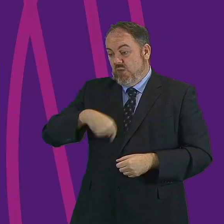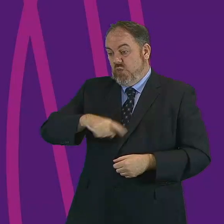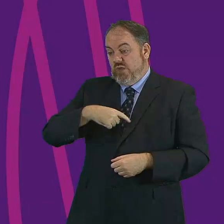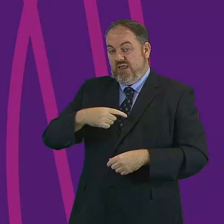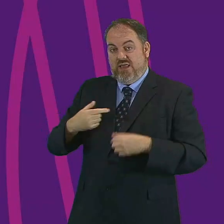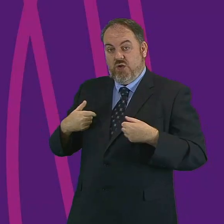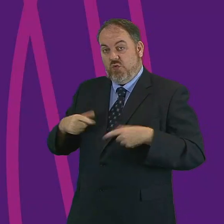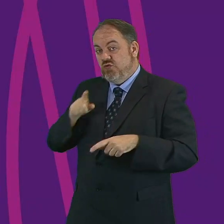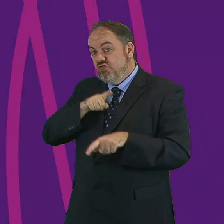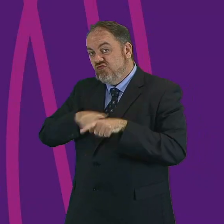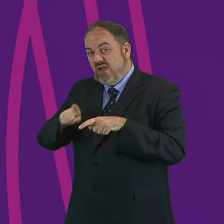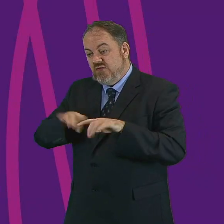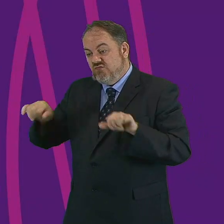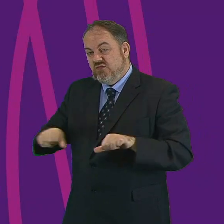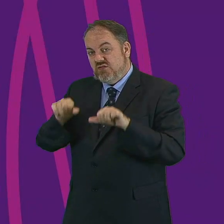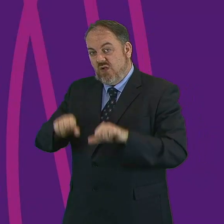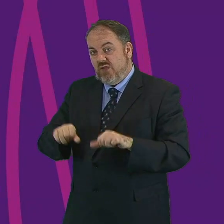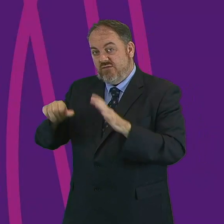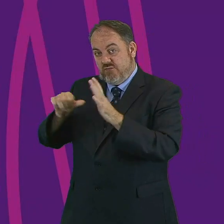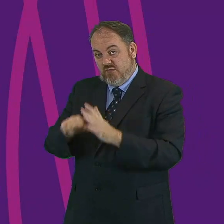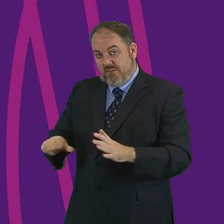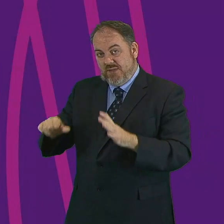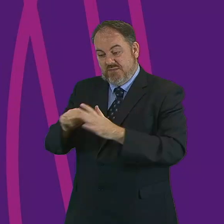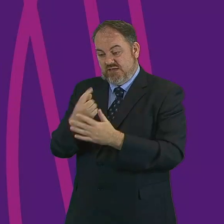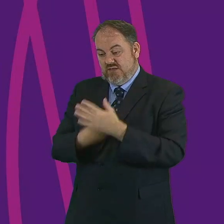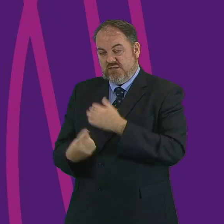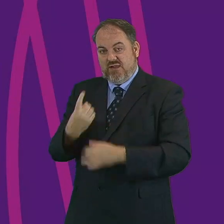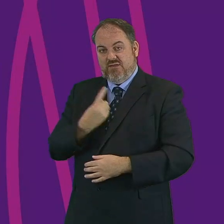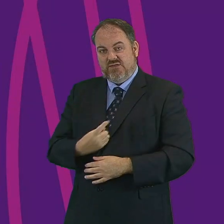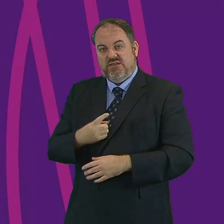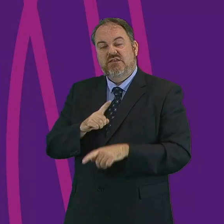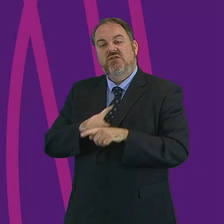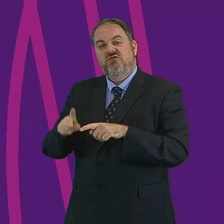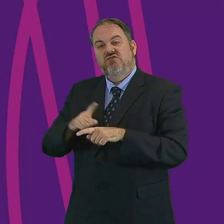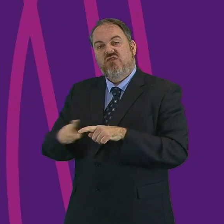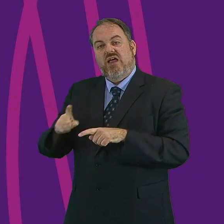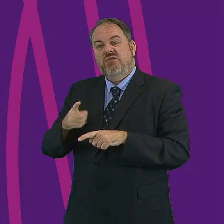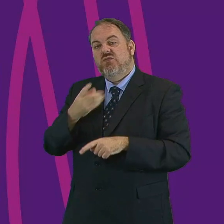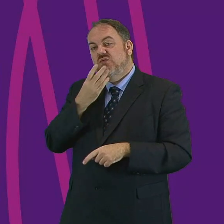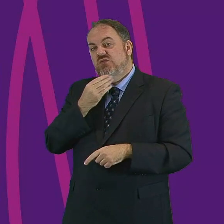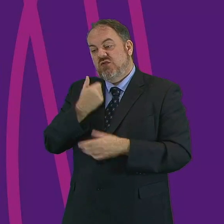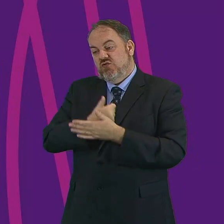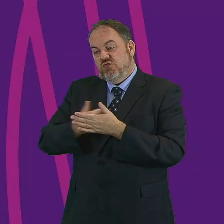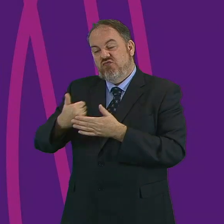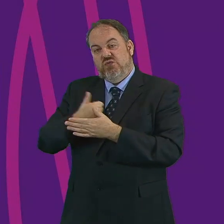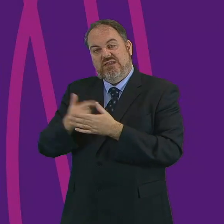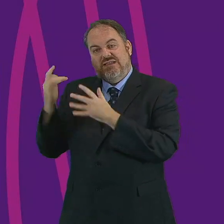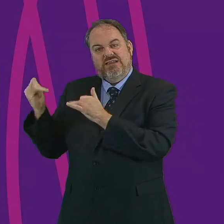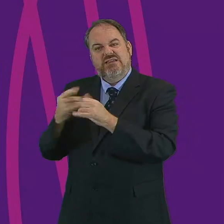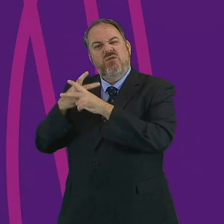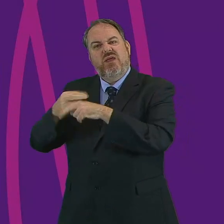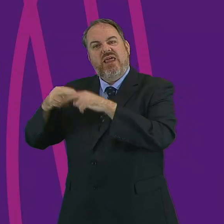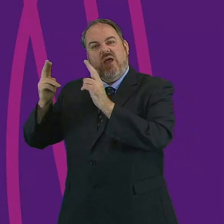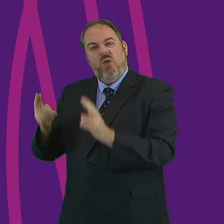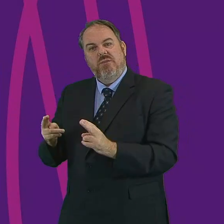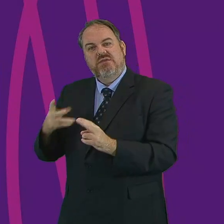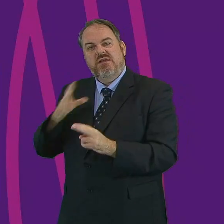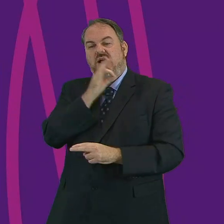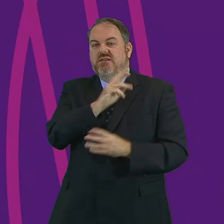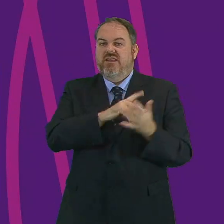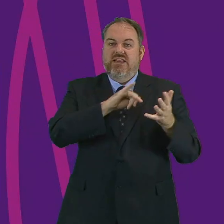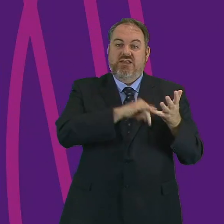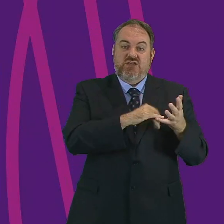to try to deal with any of this. And secondly, that Scotland's fair share of the laboratory processing capacity